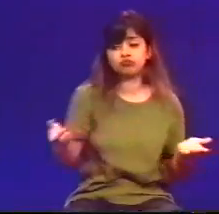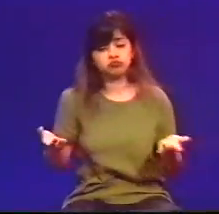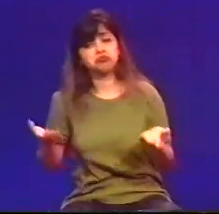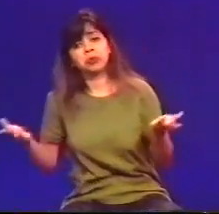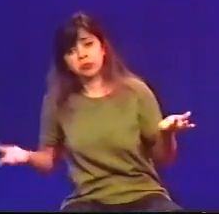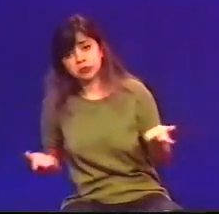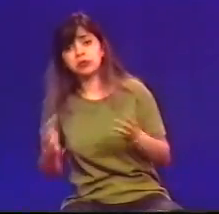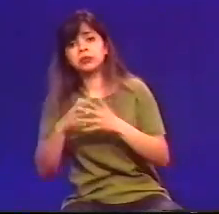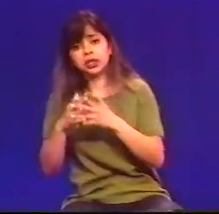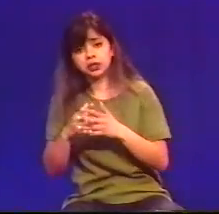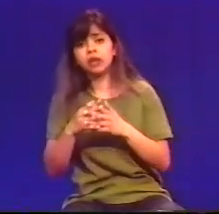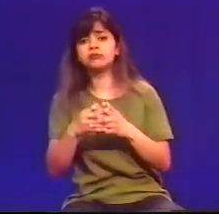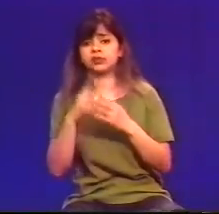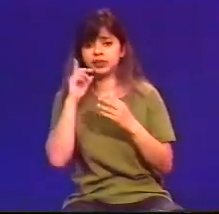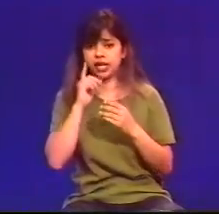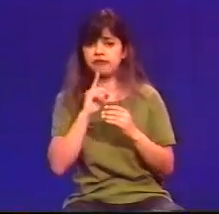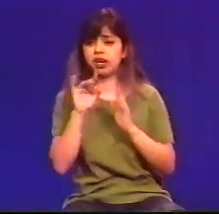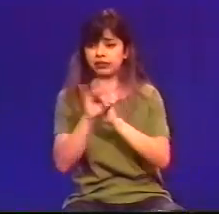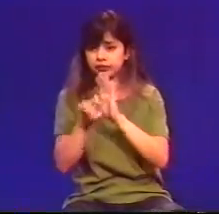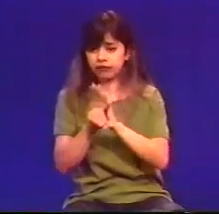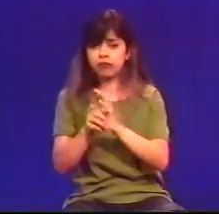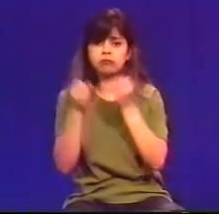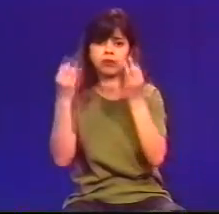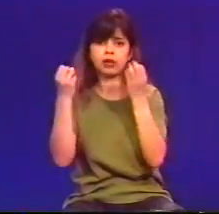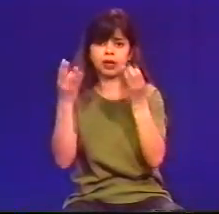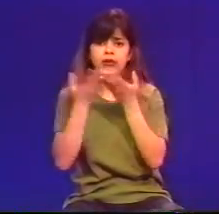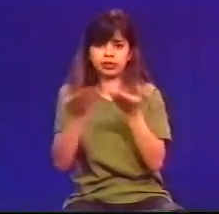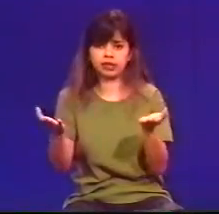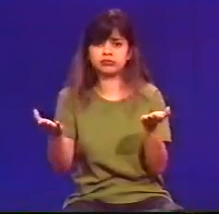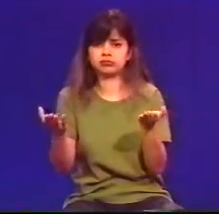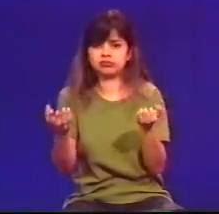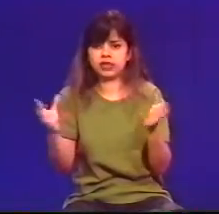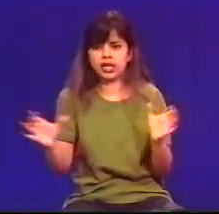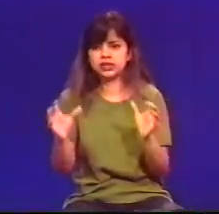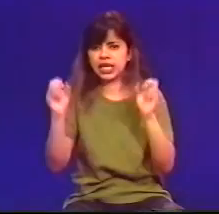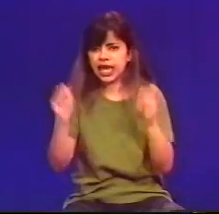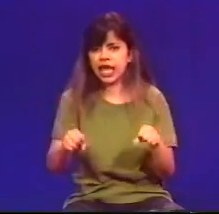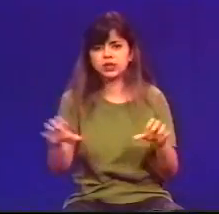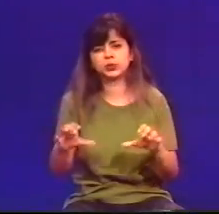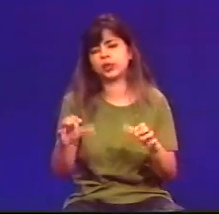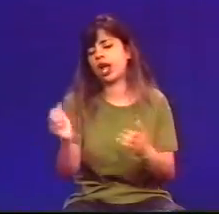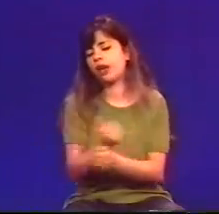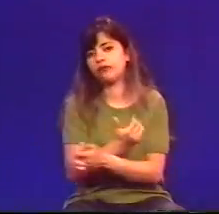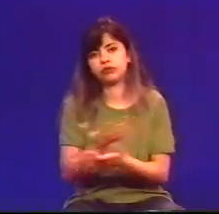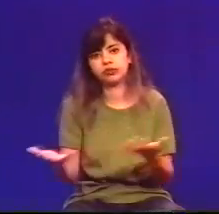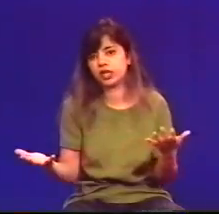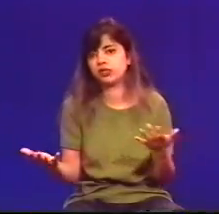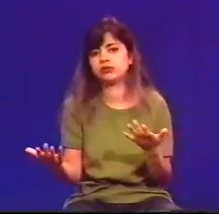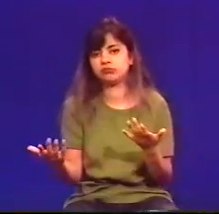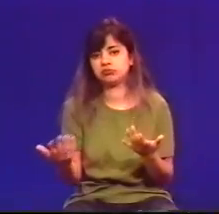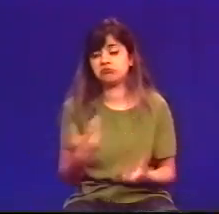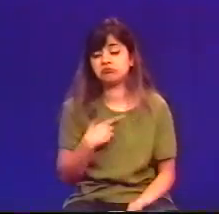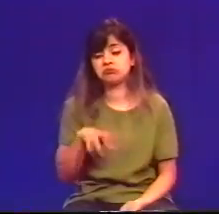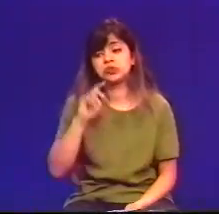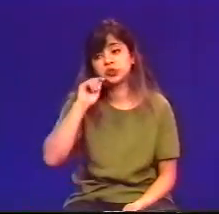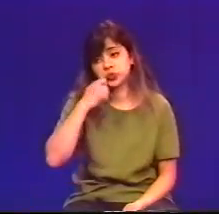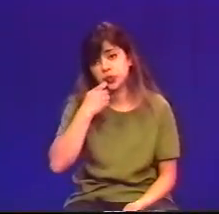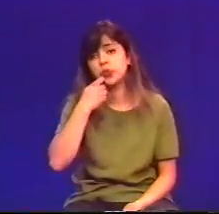There seems to be more support services available in the U.S. And I think because of deaf people identifying themselves